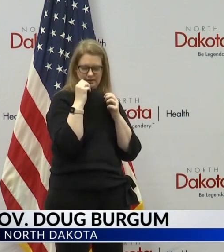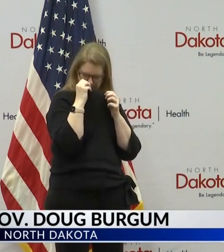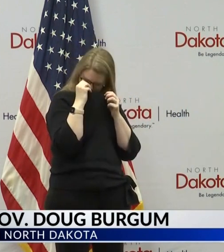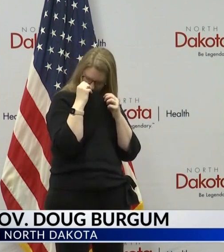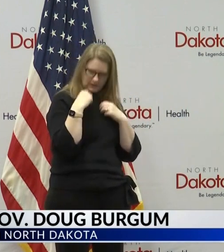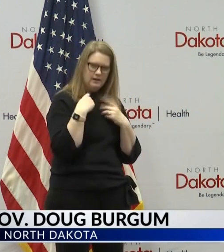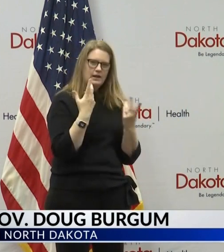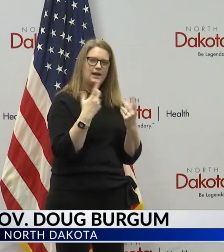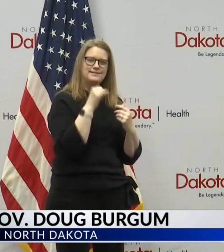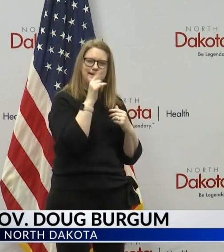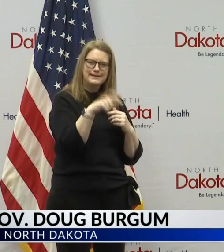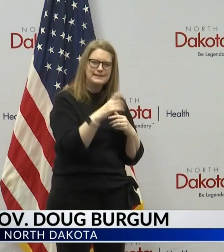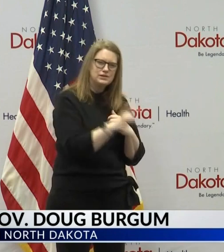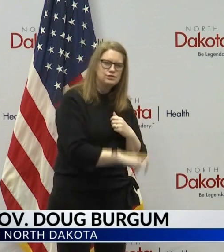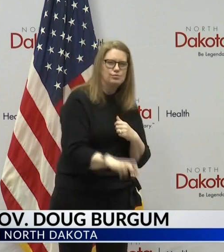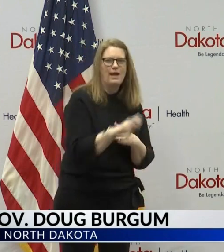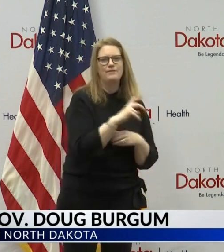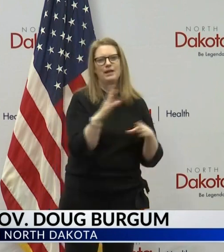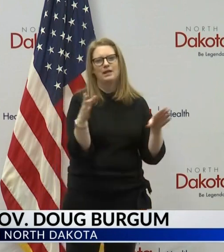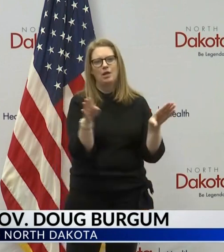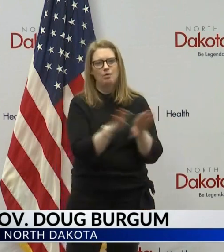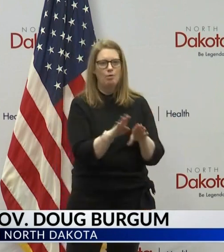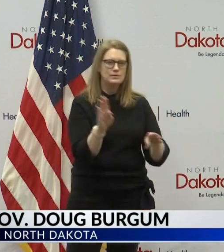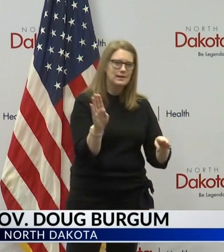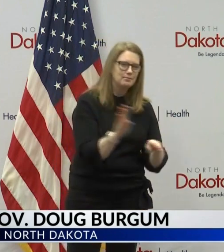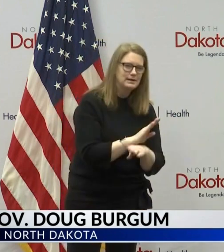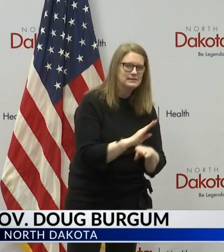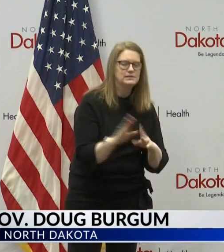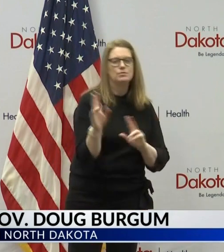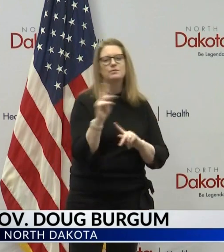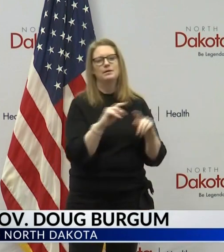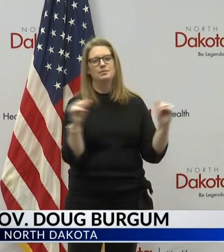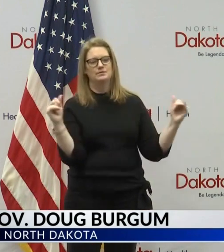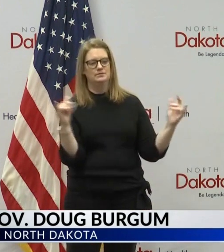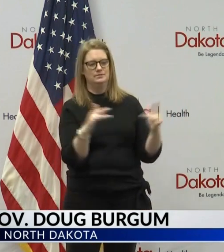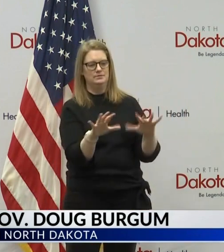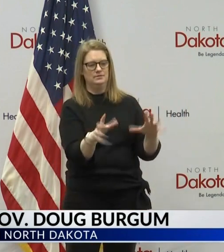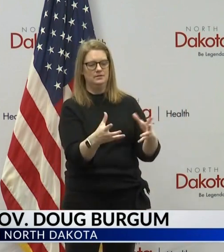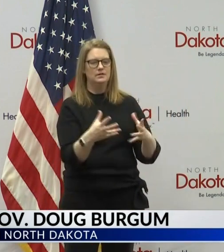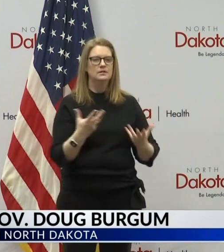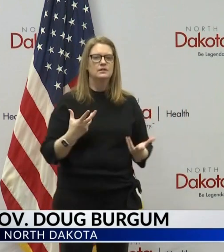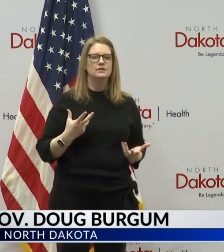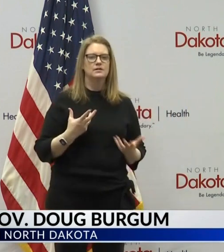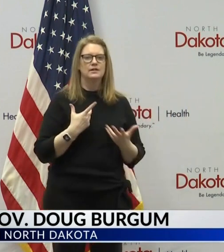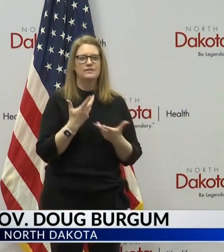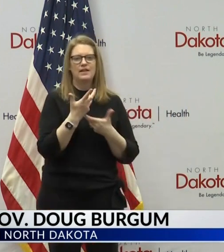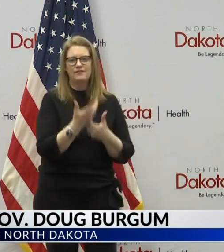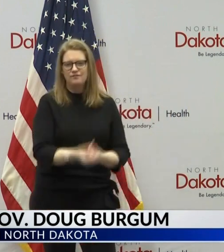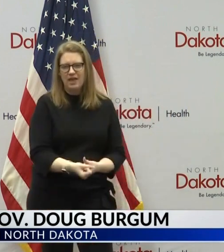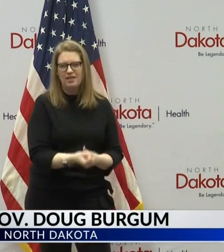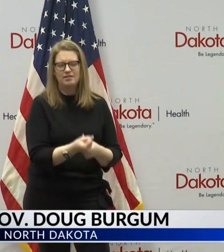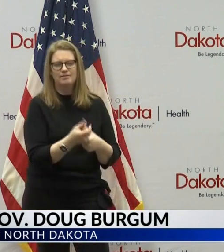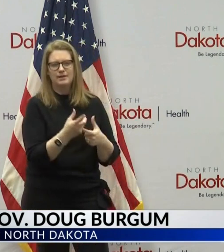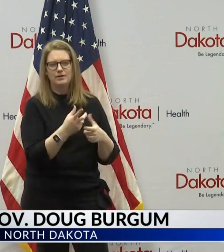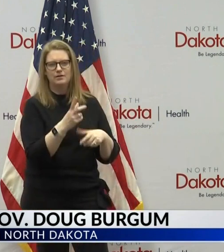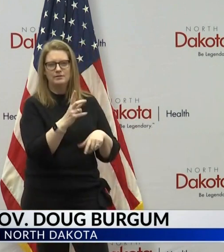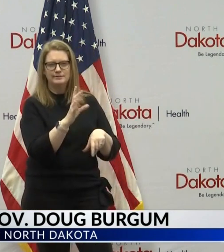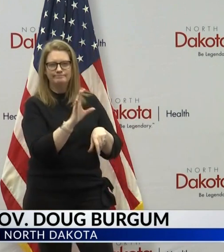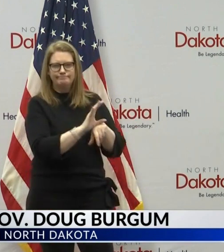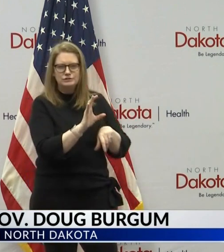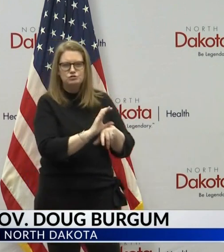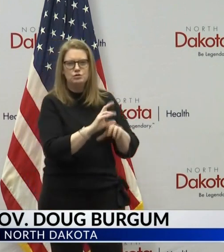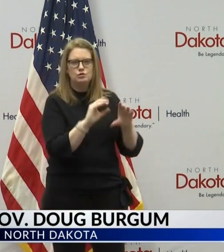non-essential travel, closing businesses where people would congregate, voluntary having faith-based organizations. We